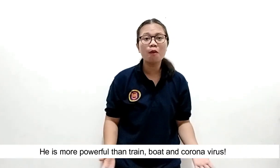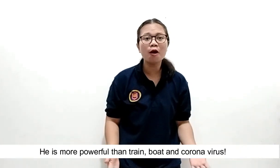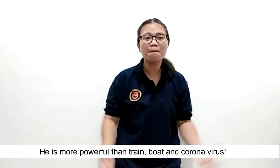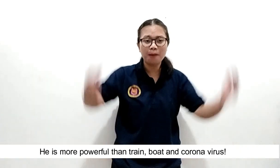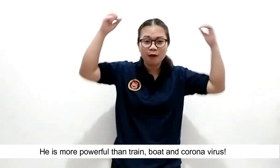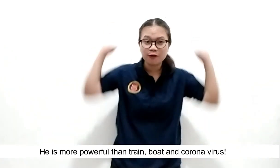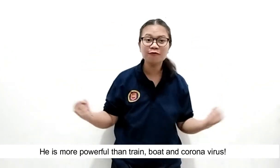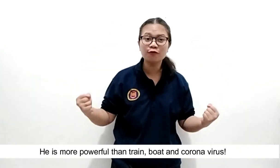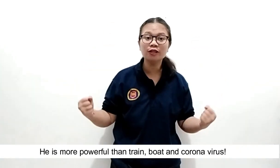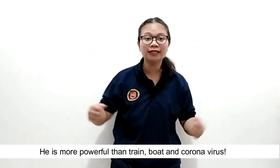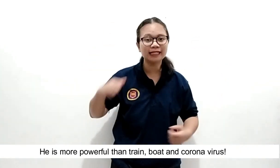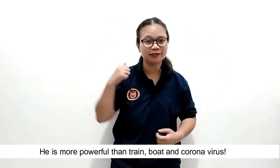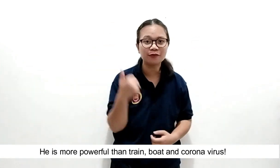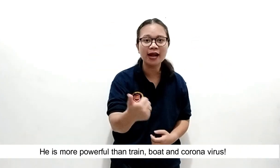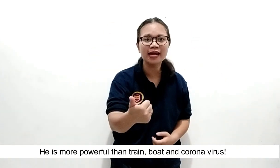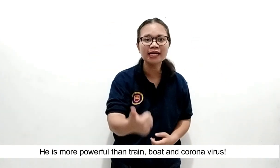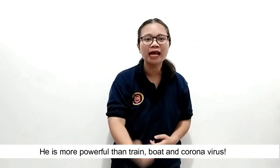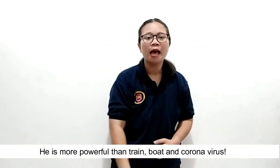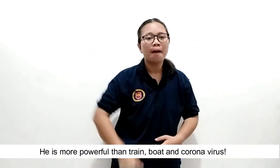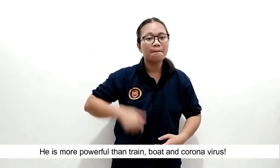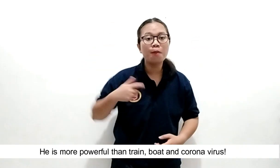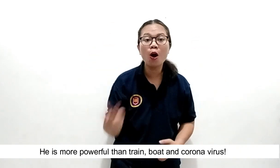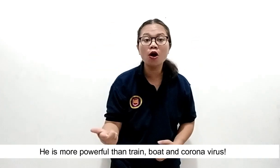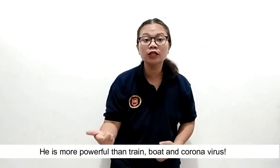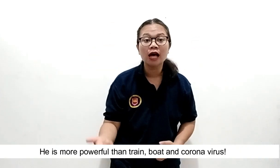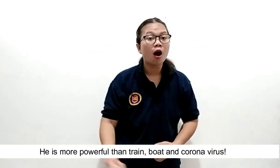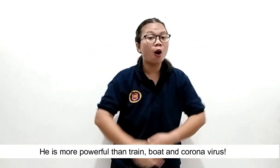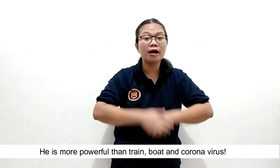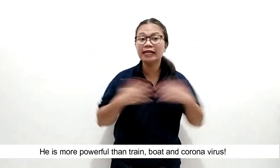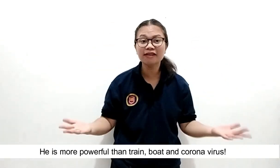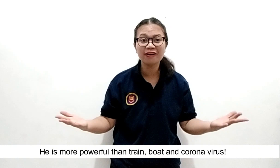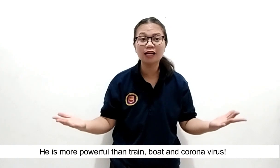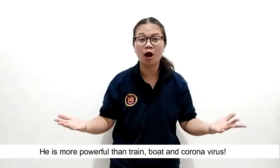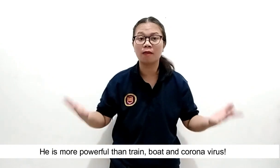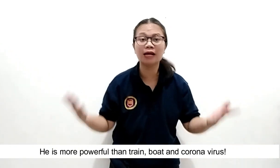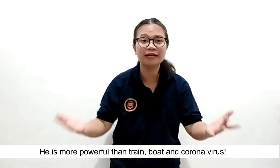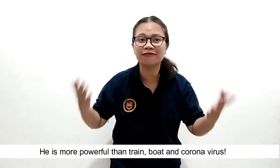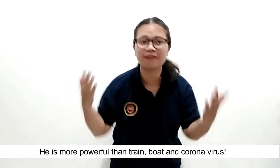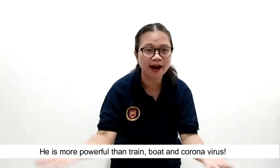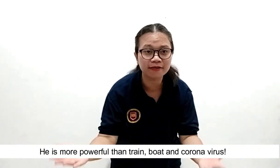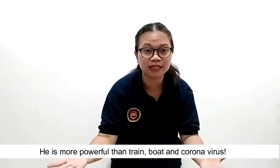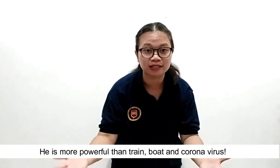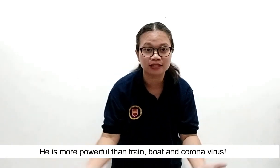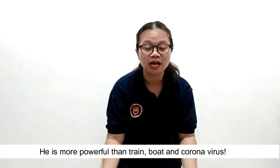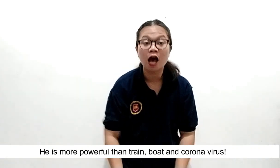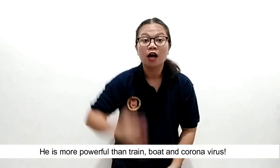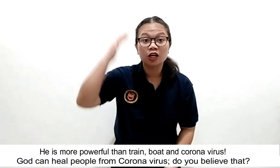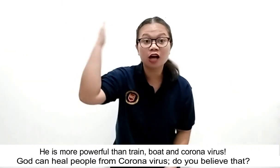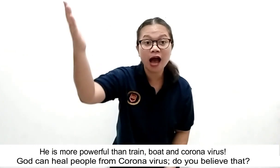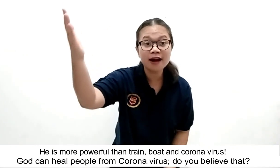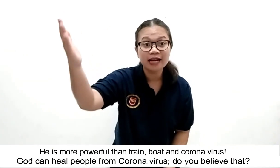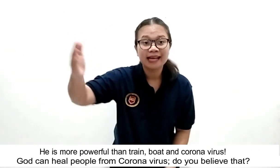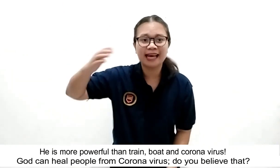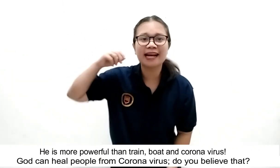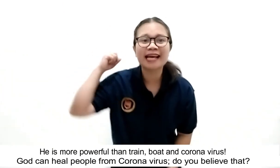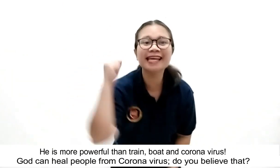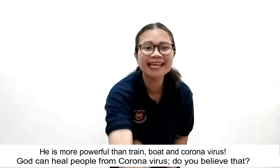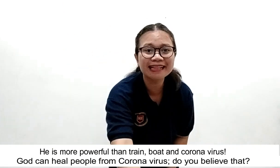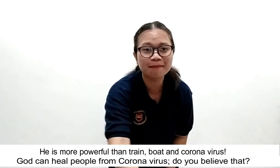more powerful than train boat or even coronavirus God can heal